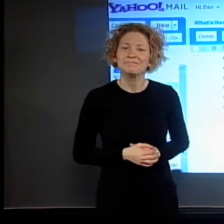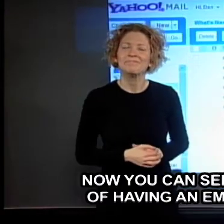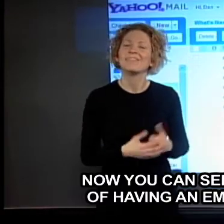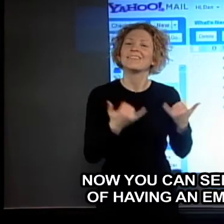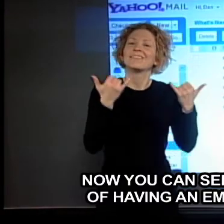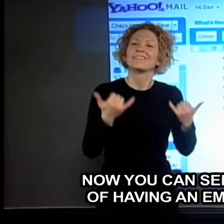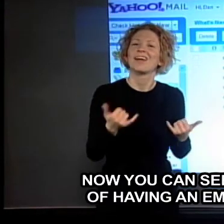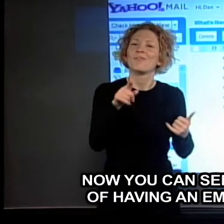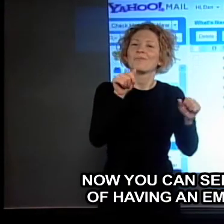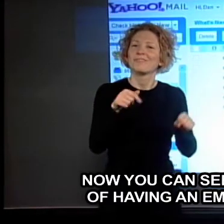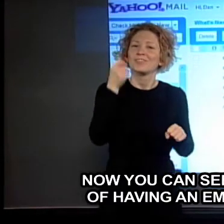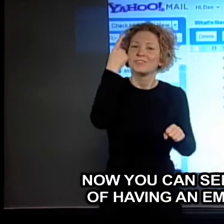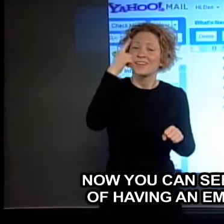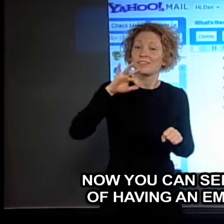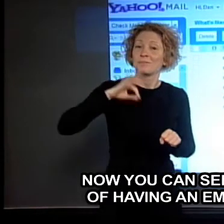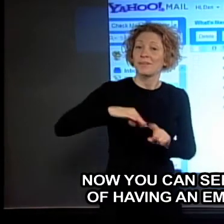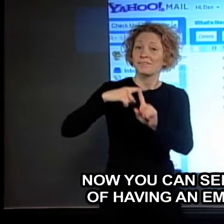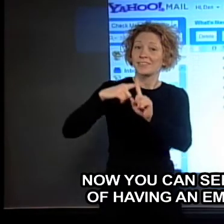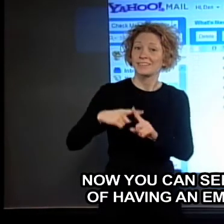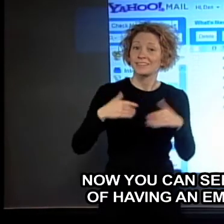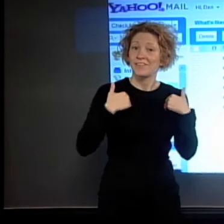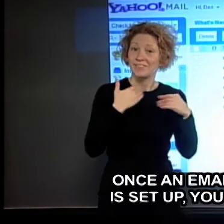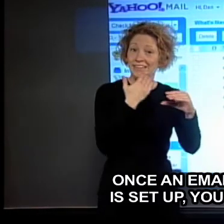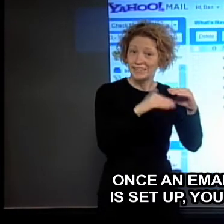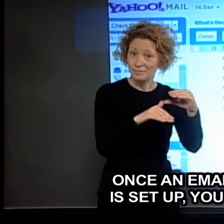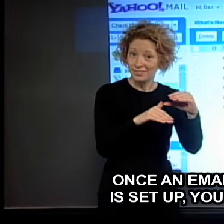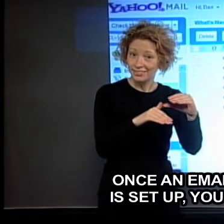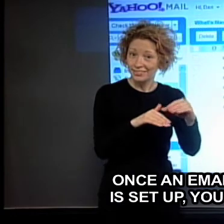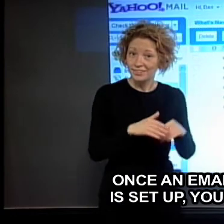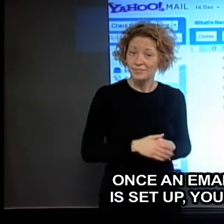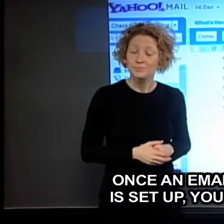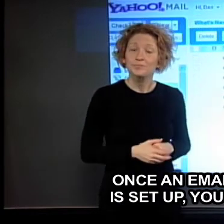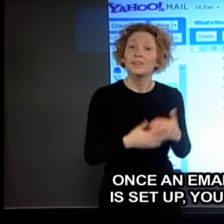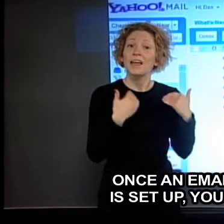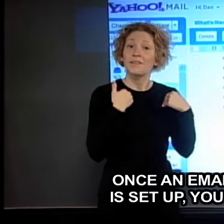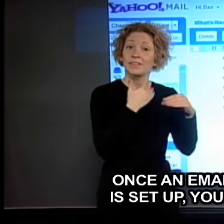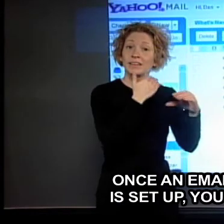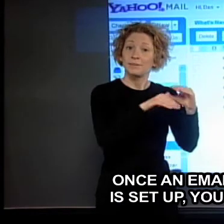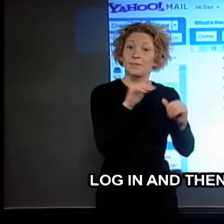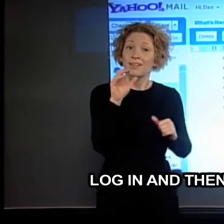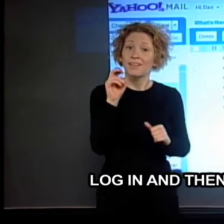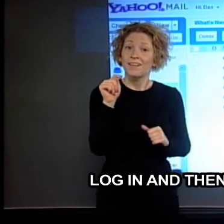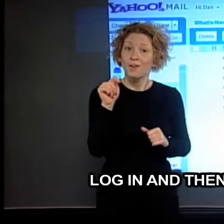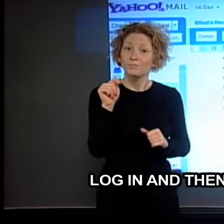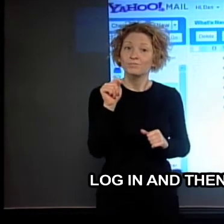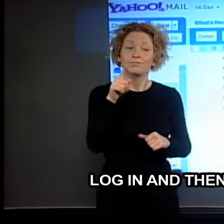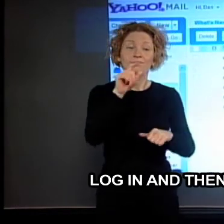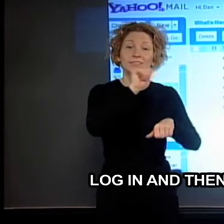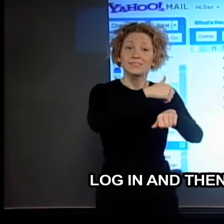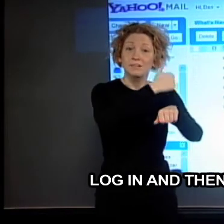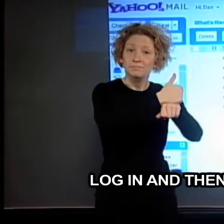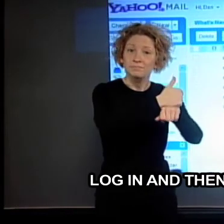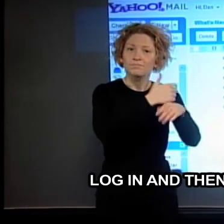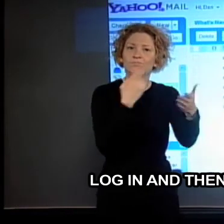Now you can see the benefits of having an email address. Once an email account is set up, you can go ahead, log in, and then get started.